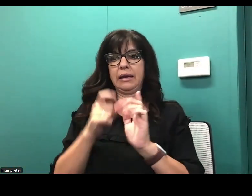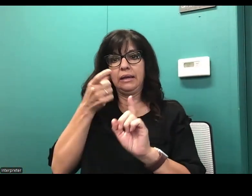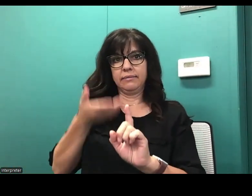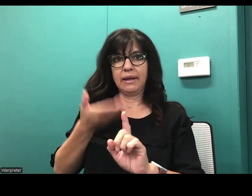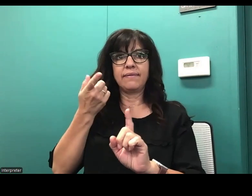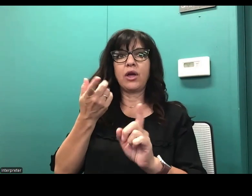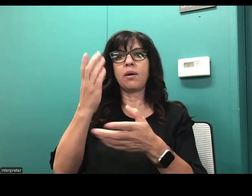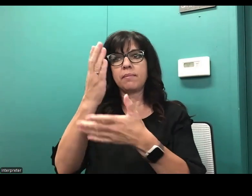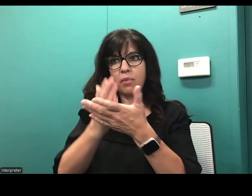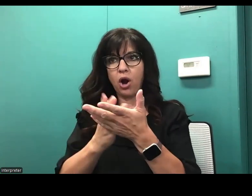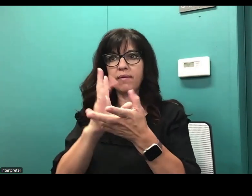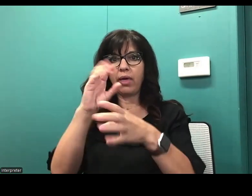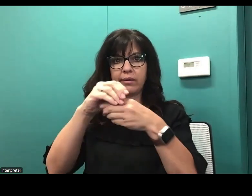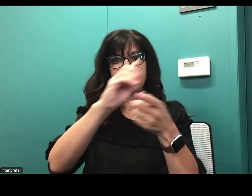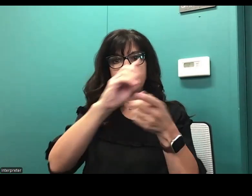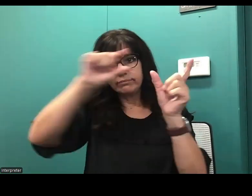of the LGBTQ community,